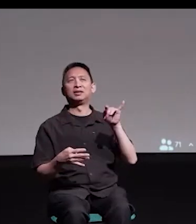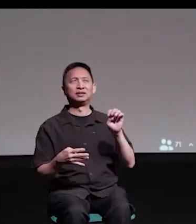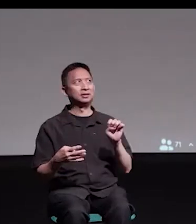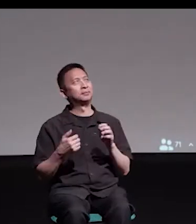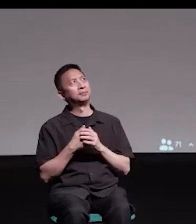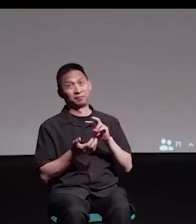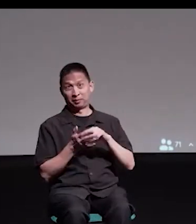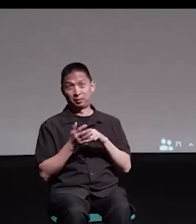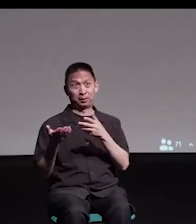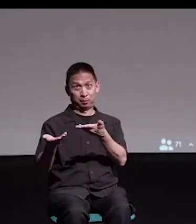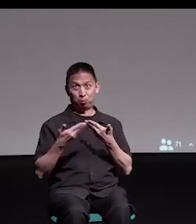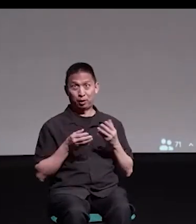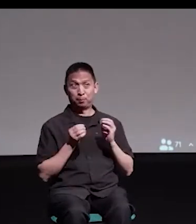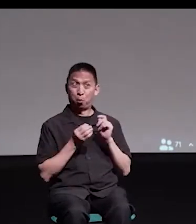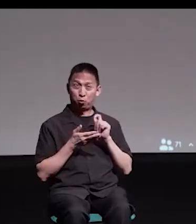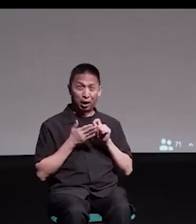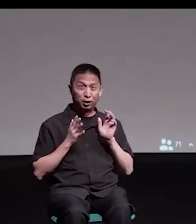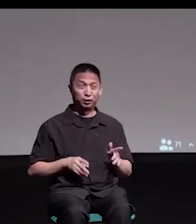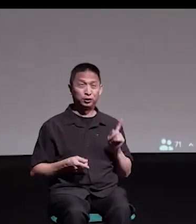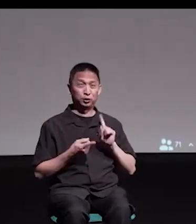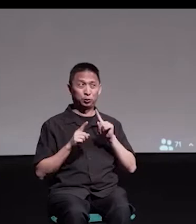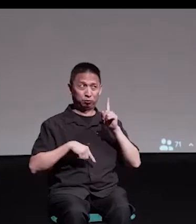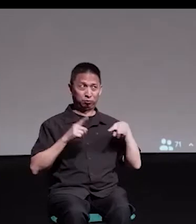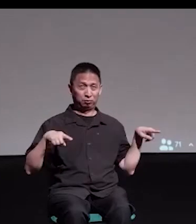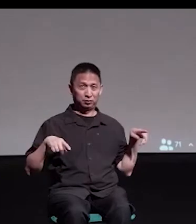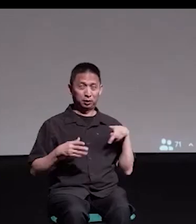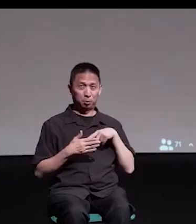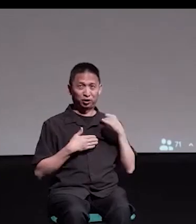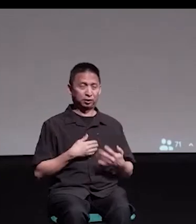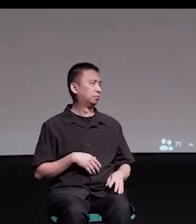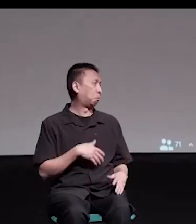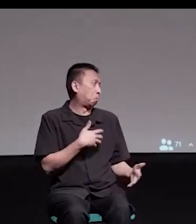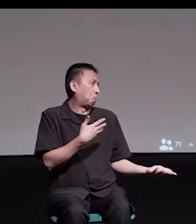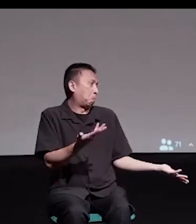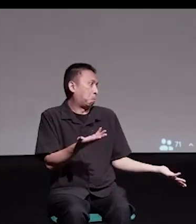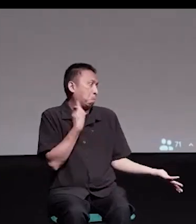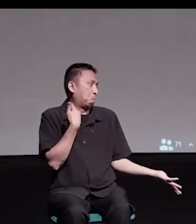bring on more writers to the project so that? No, I mean money. Less